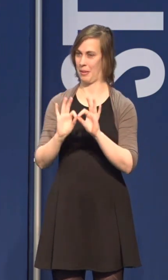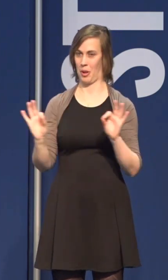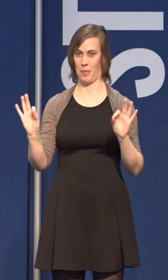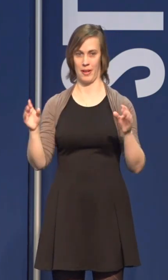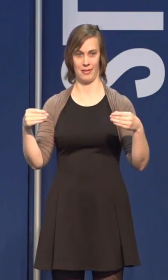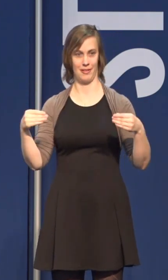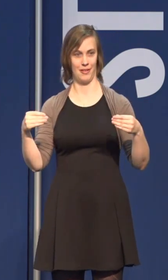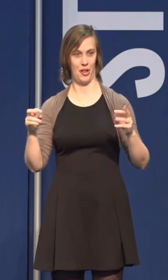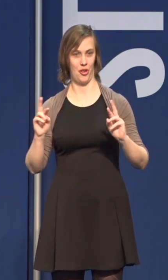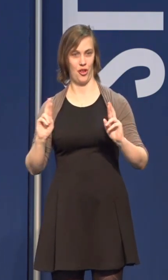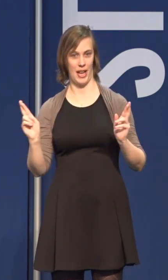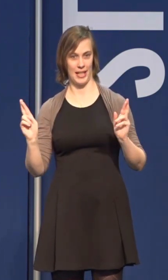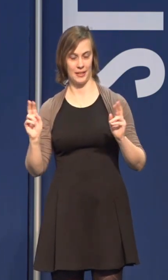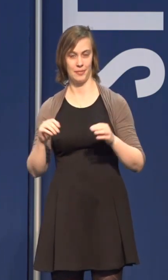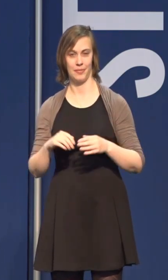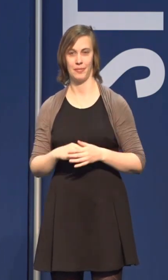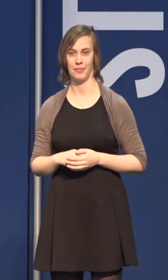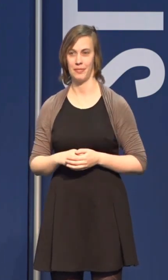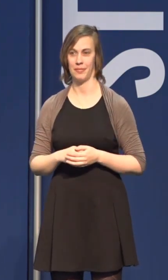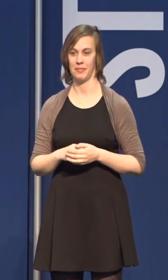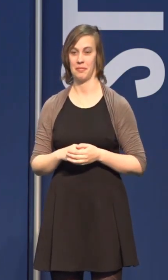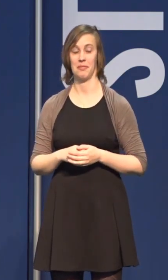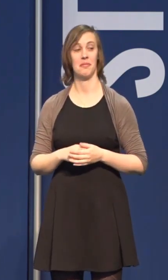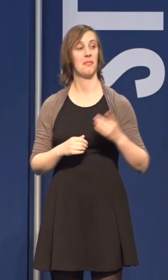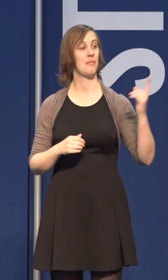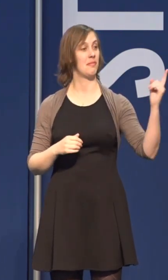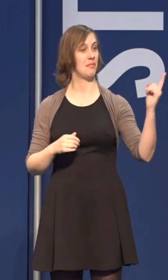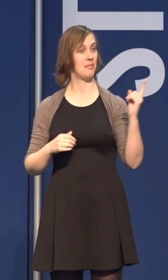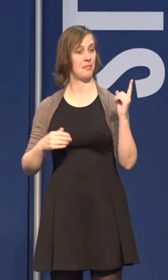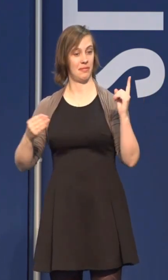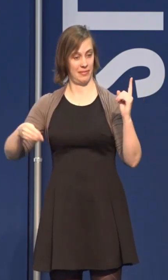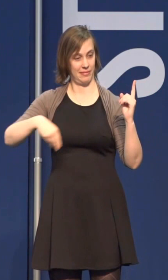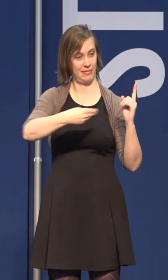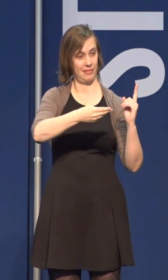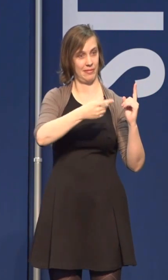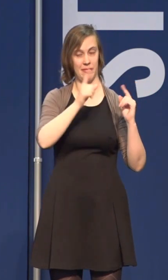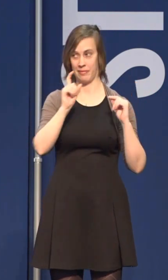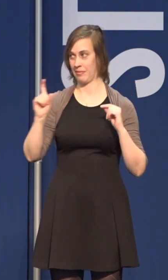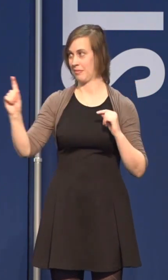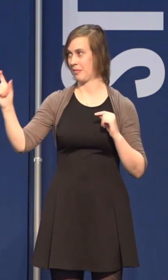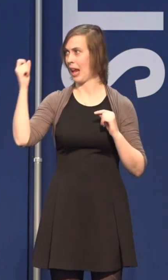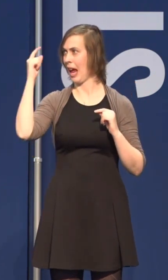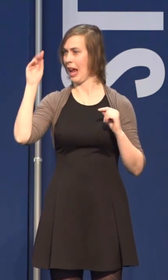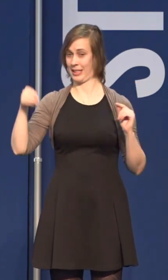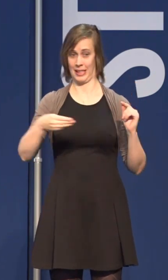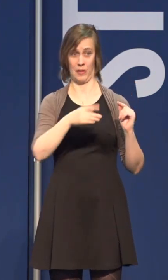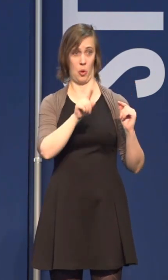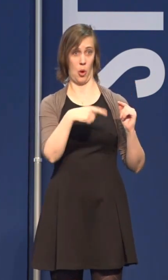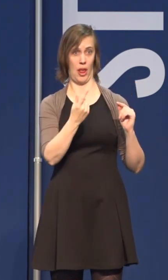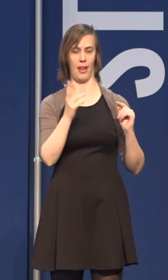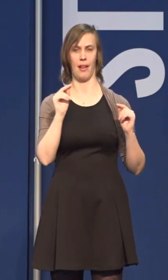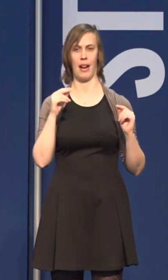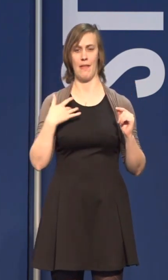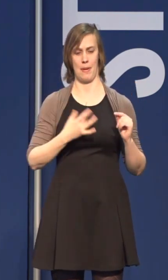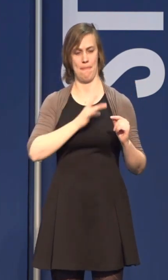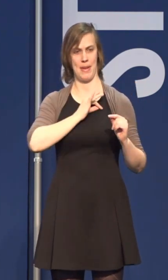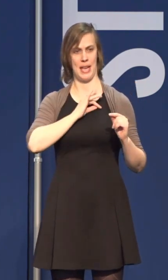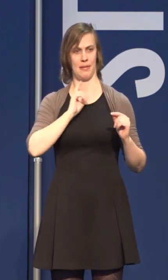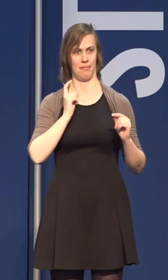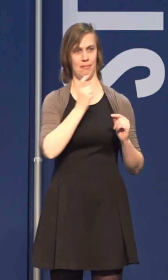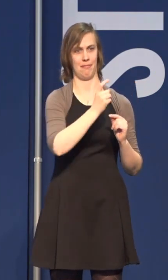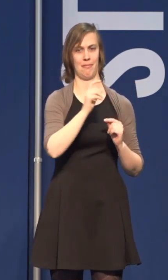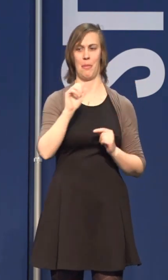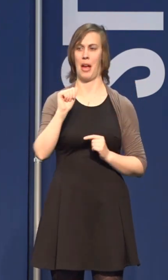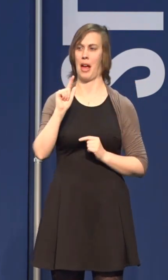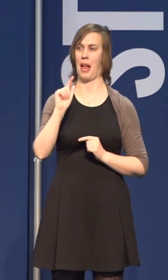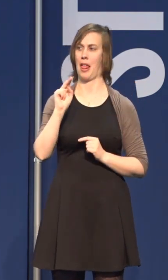Graduates, after receiving your credentials today on stage, you were presented with your NSCC alumni pin. We hope that from this